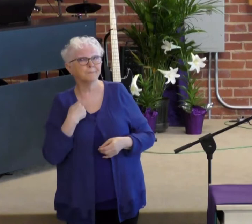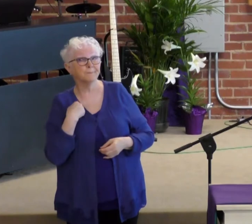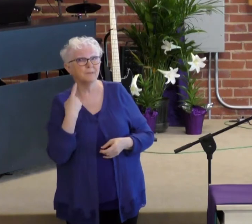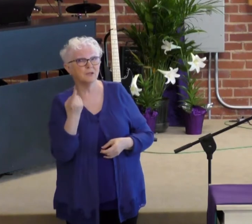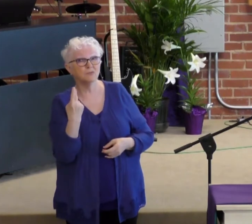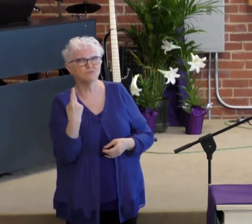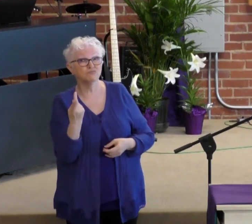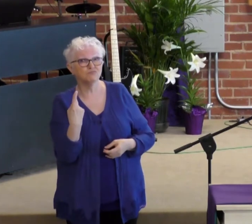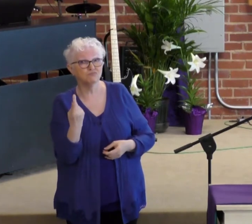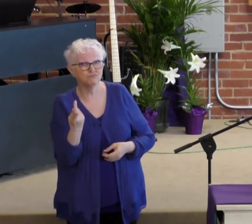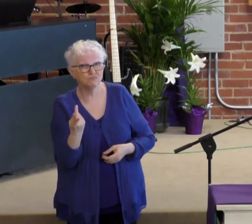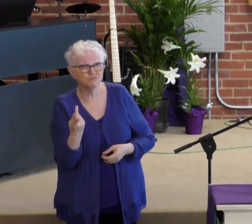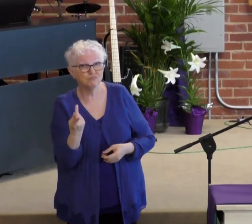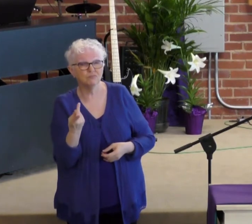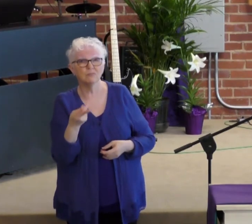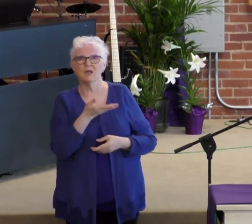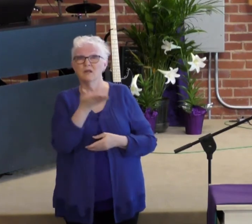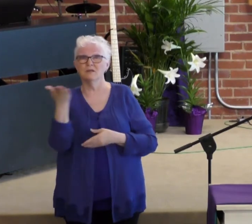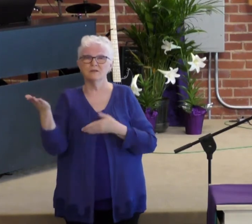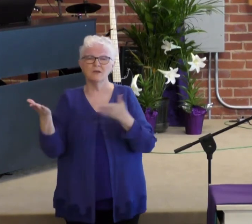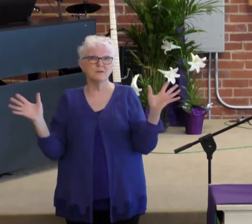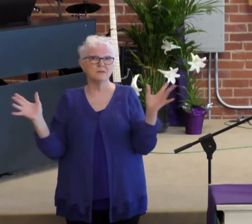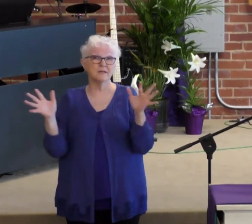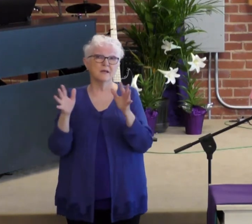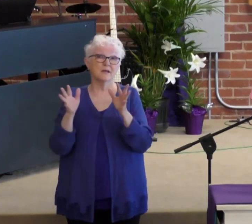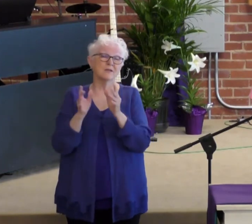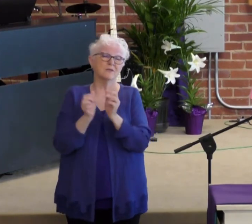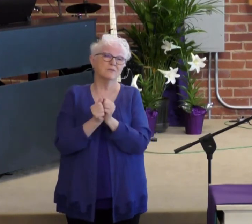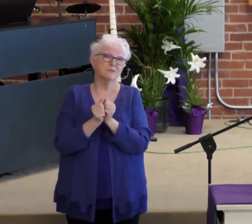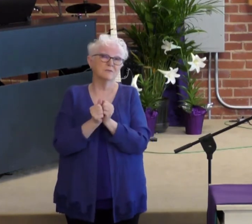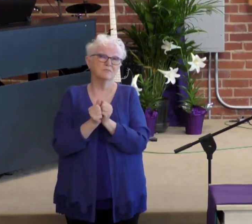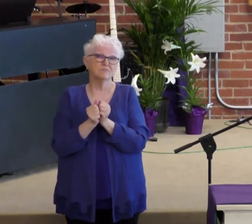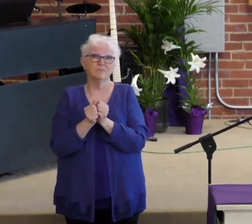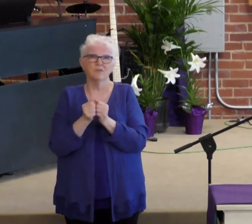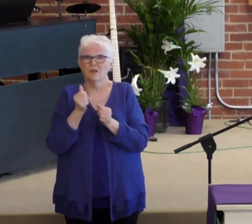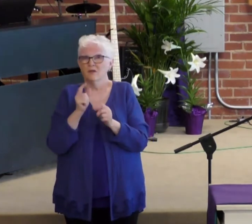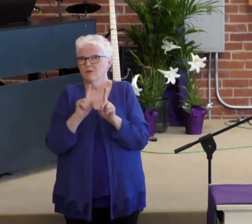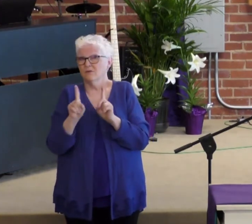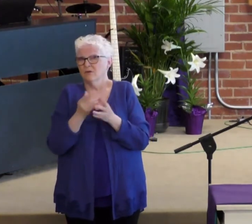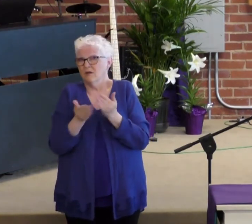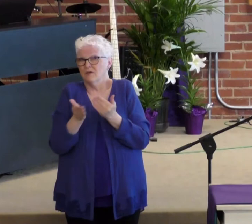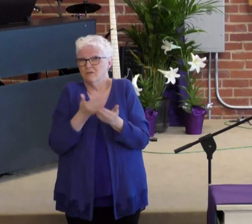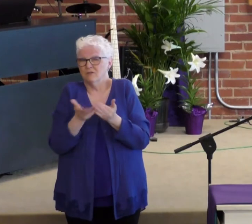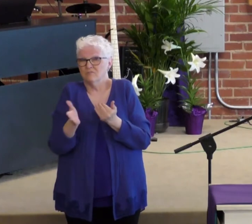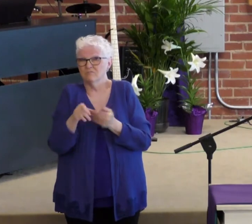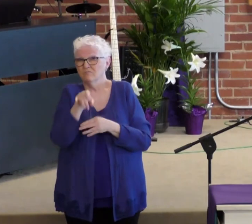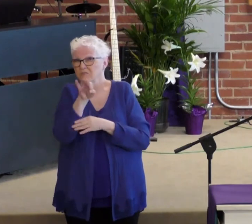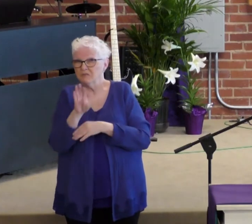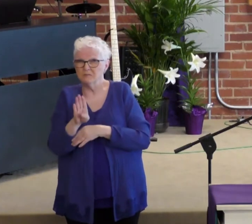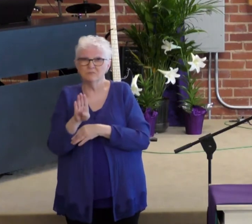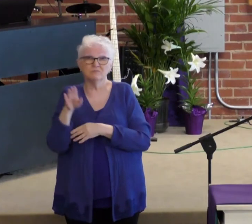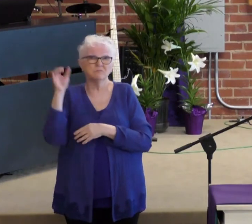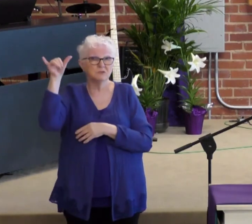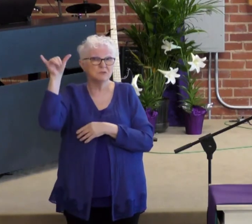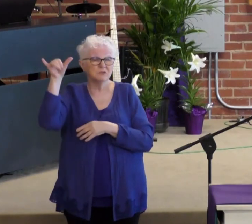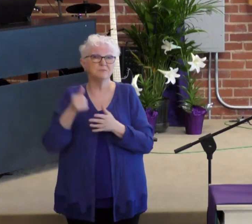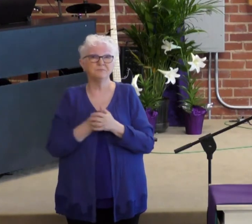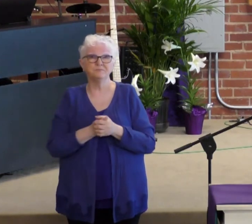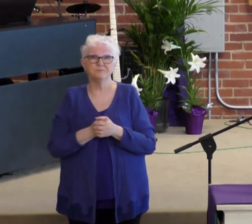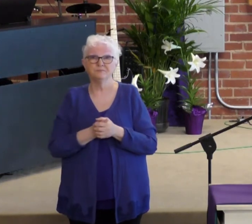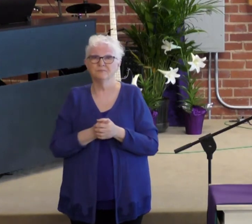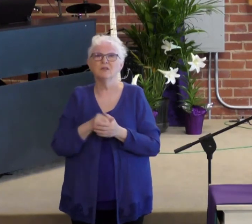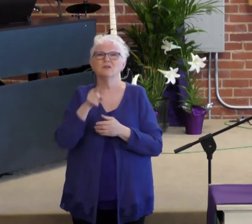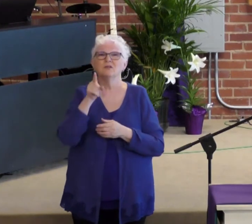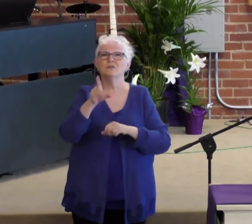those gathering wherever you are by means of social media, whether it be Facebook or YouTube. You are the